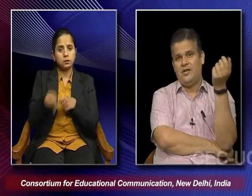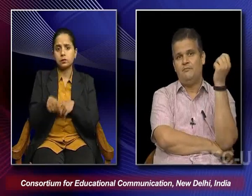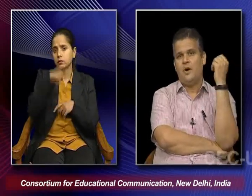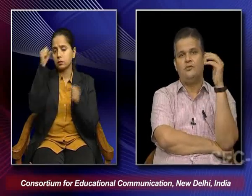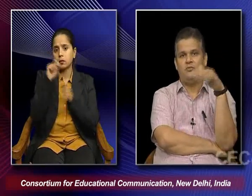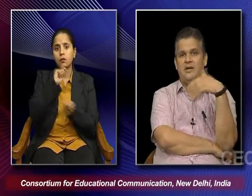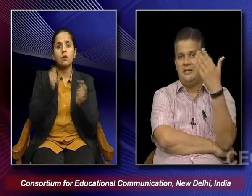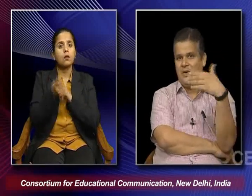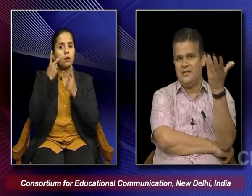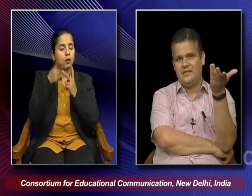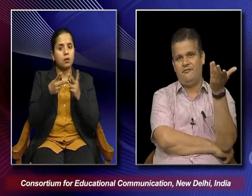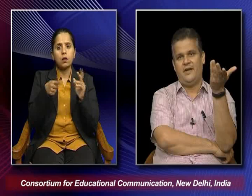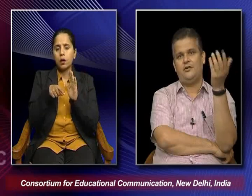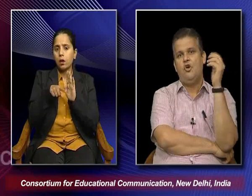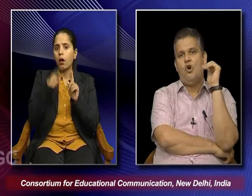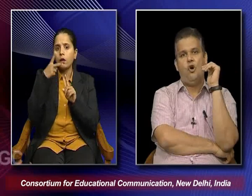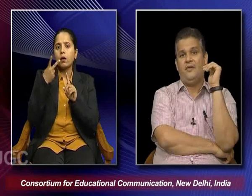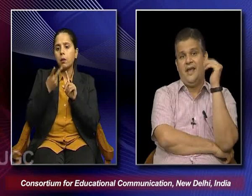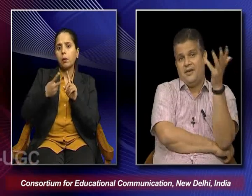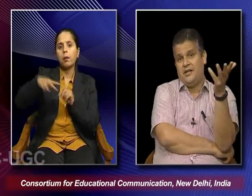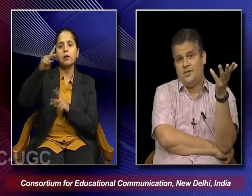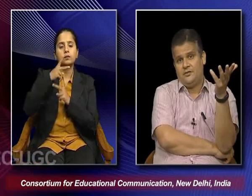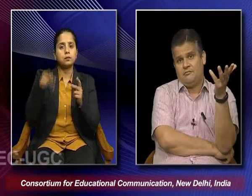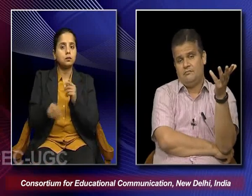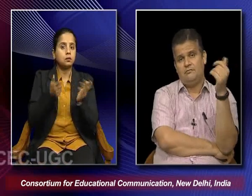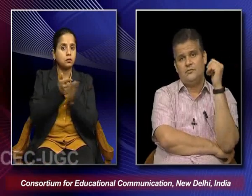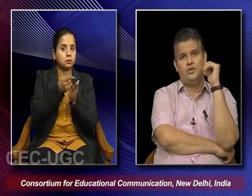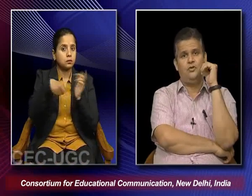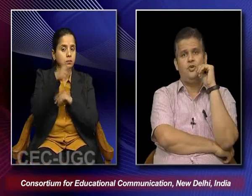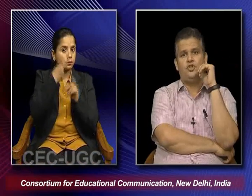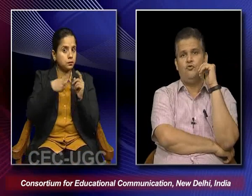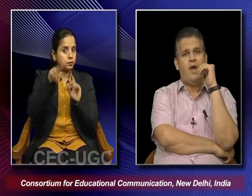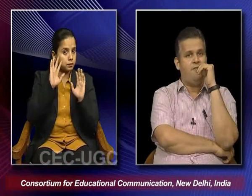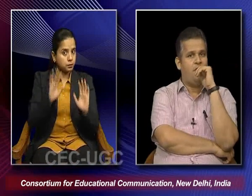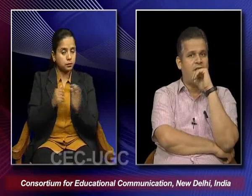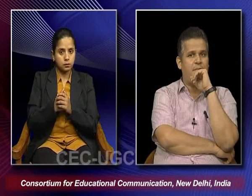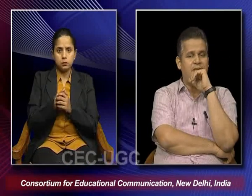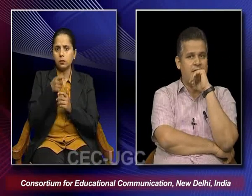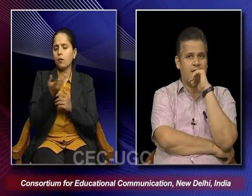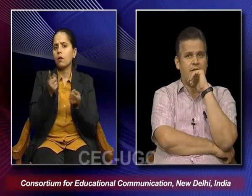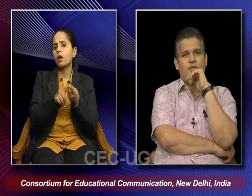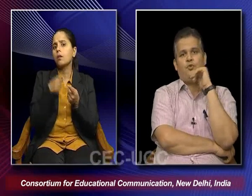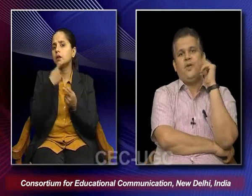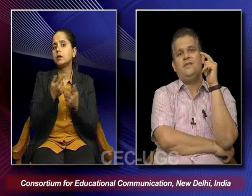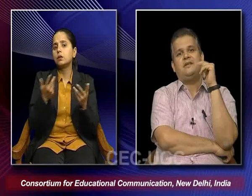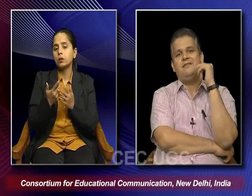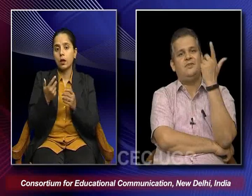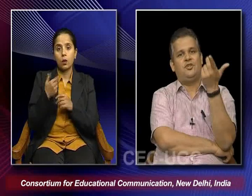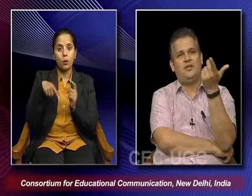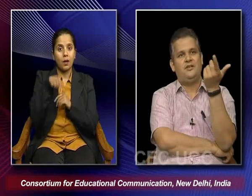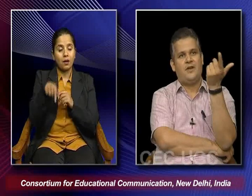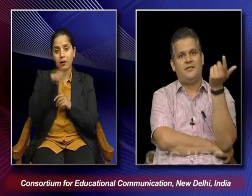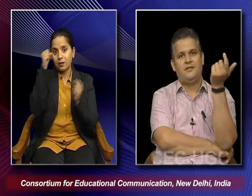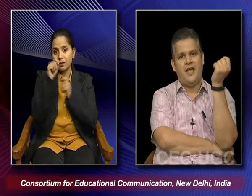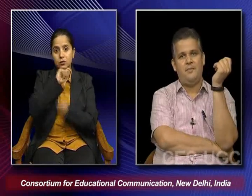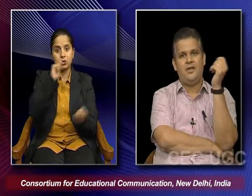actually compounds or multiplies the effect on agriculture. So what is happening here? So when this climate change